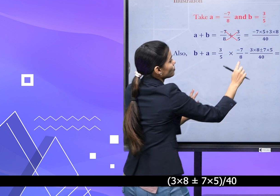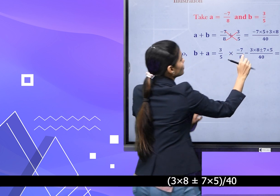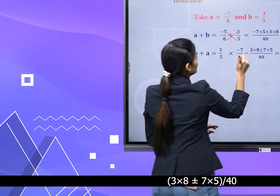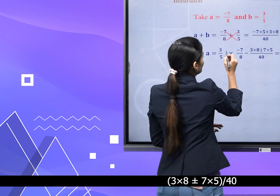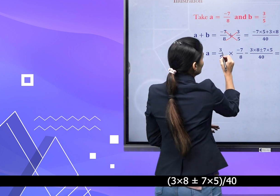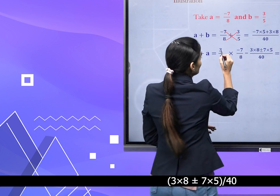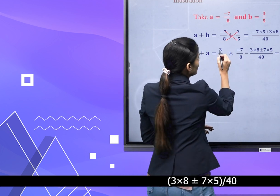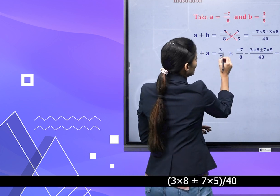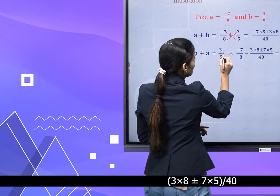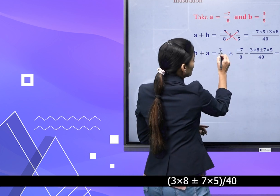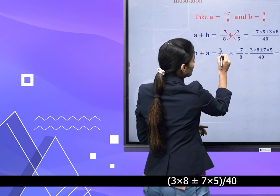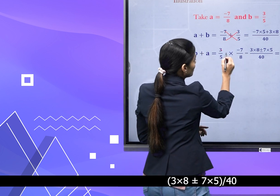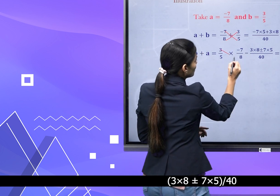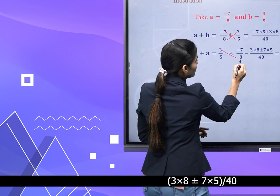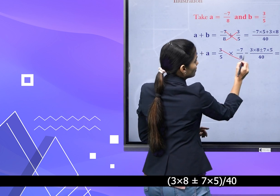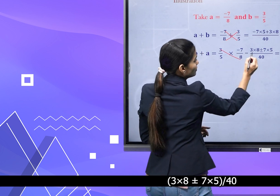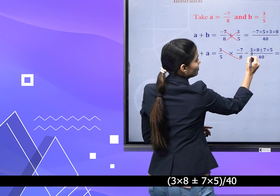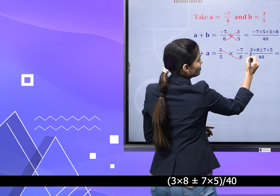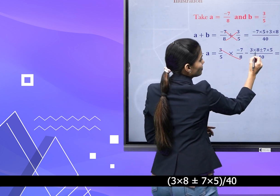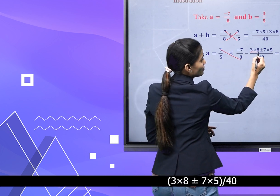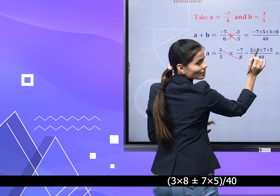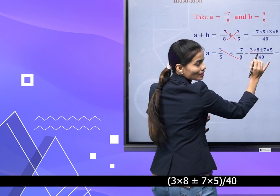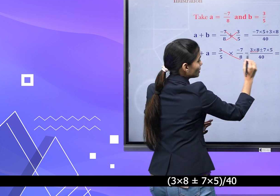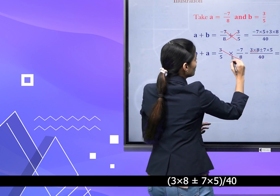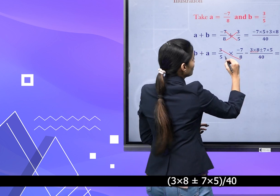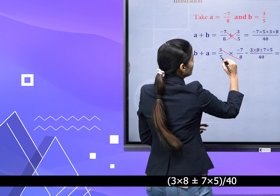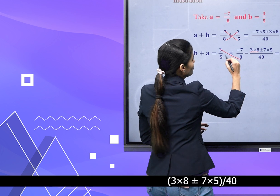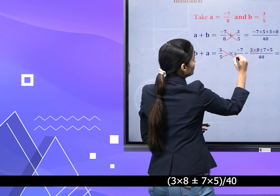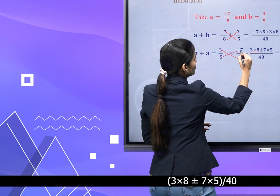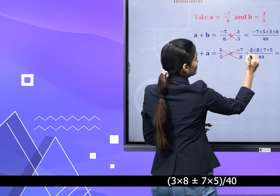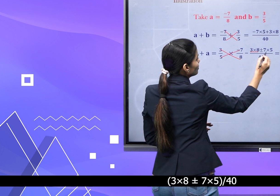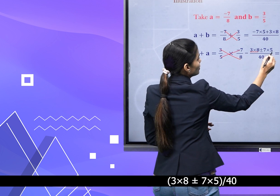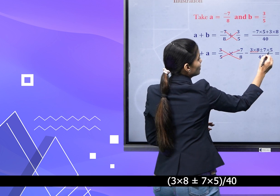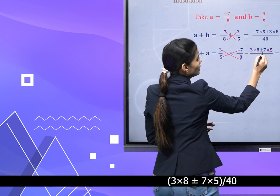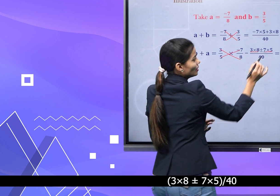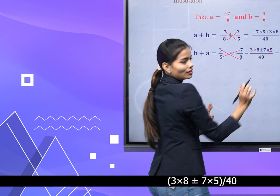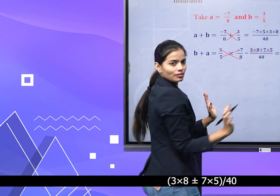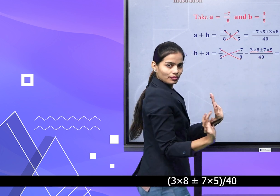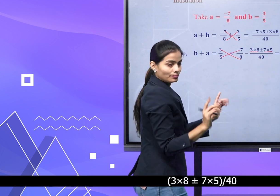Is equal to 3 into 8 plus 7 into 5 by 40.